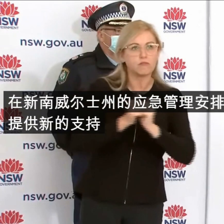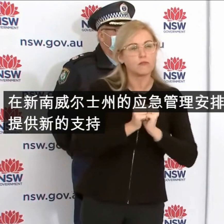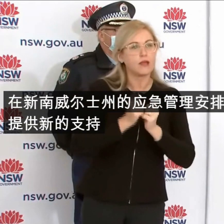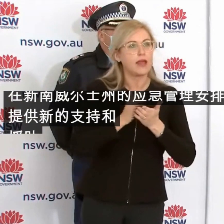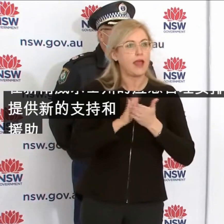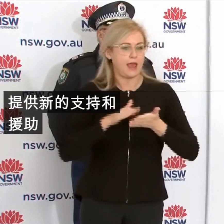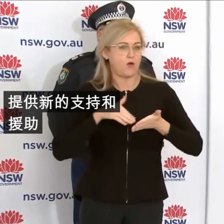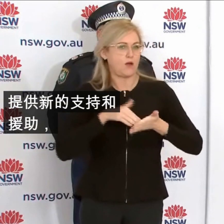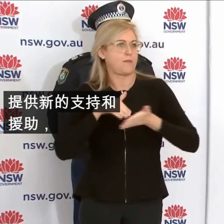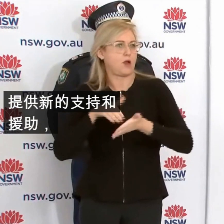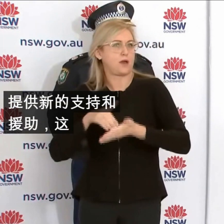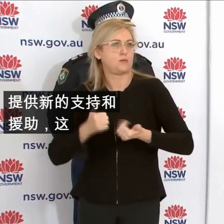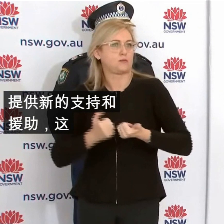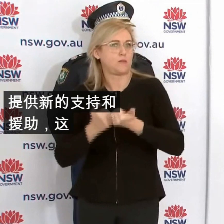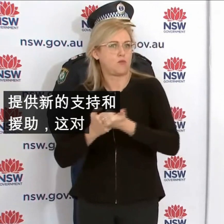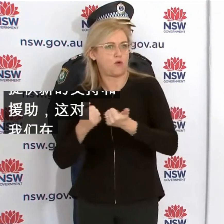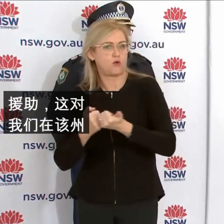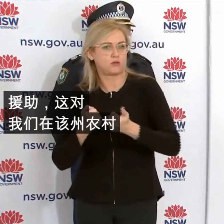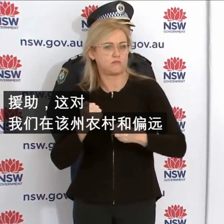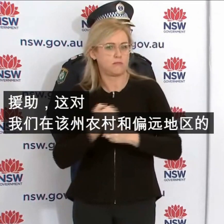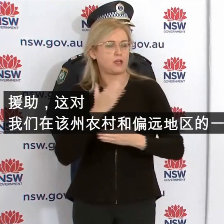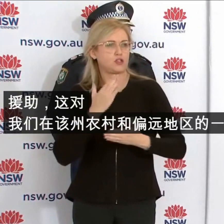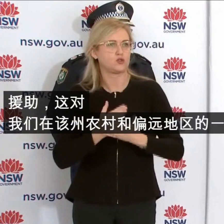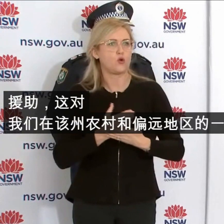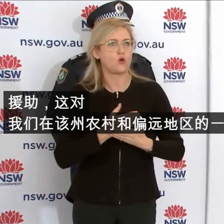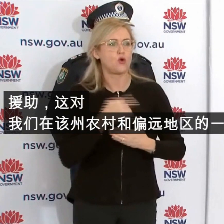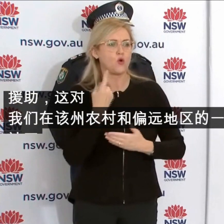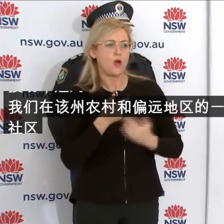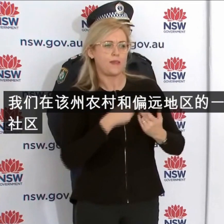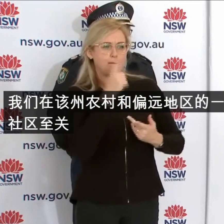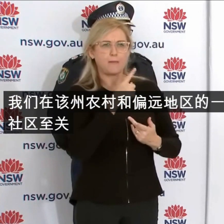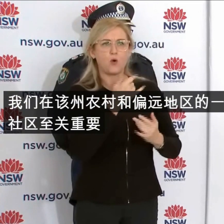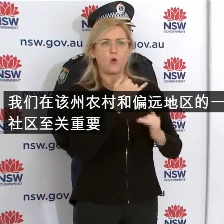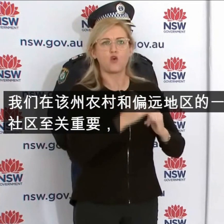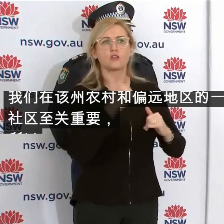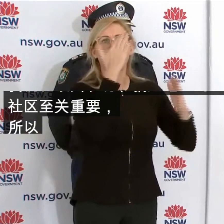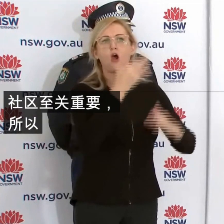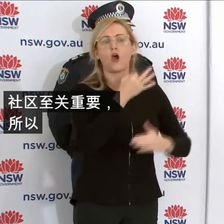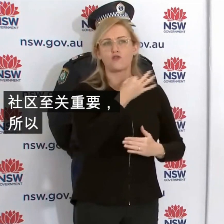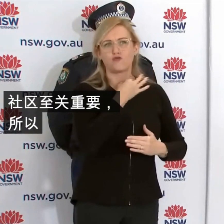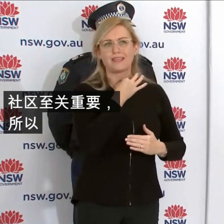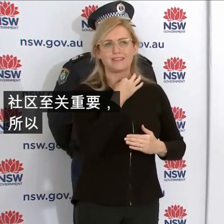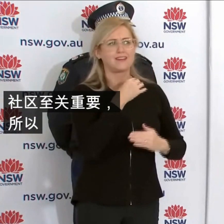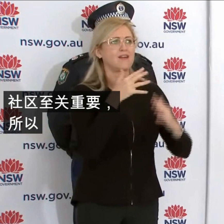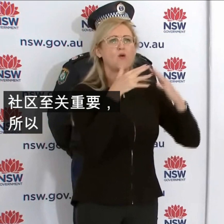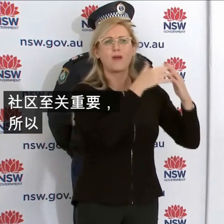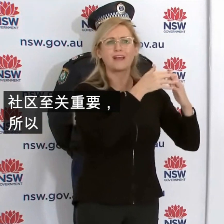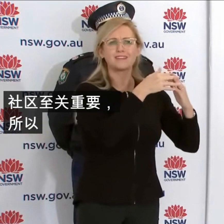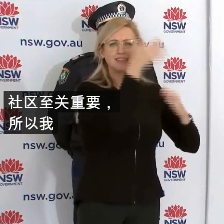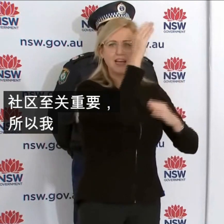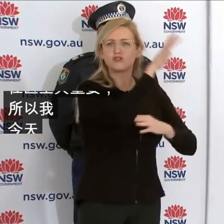provide the nuanced support and assistance that's critical to some of our more vulnerable and at-risk communities right across rural and regional areas of the state.